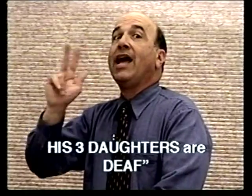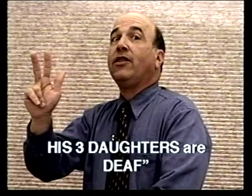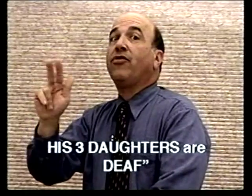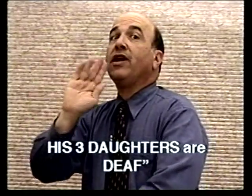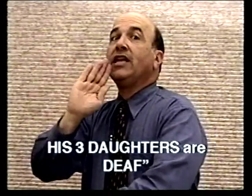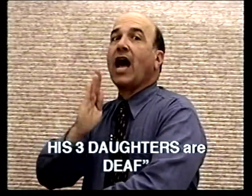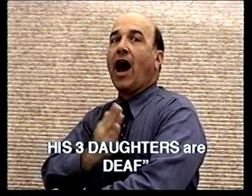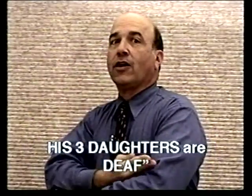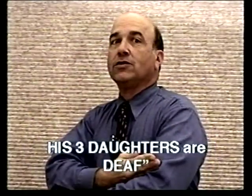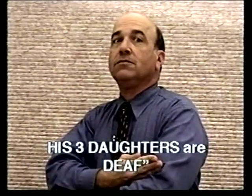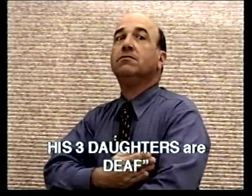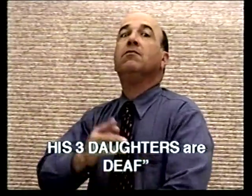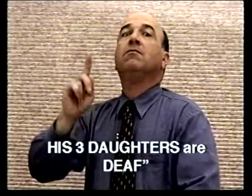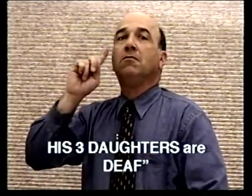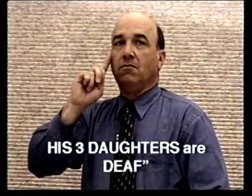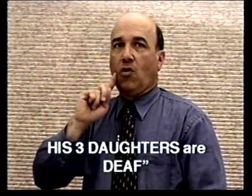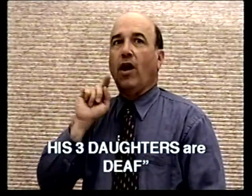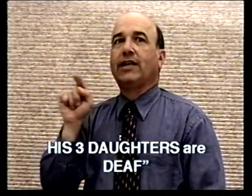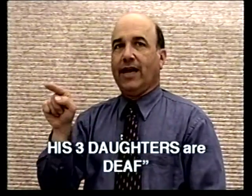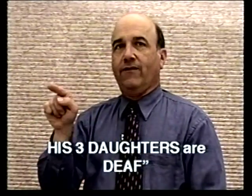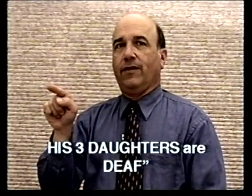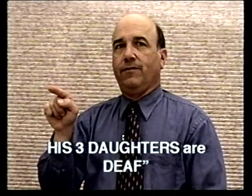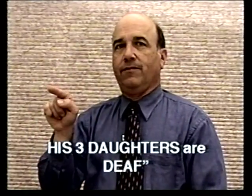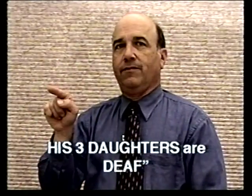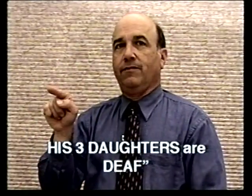His three daughters are deaf.